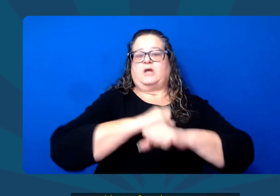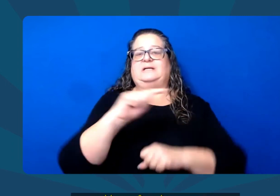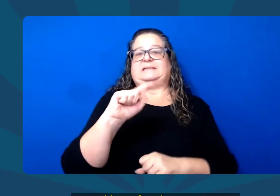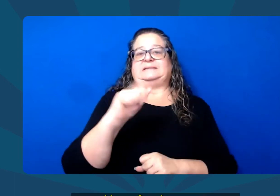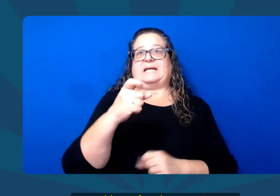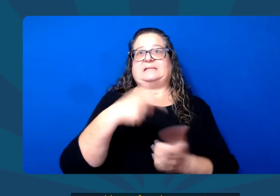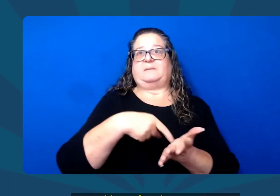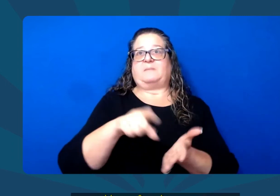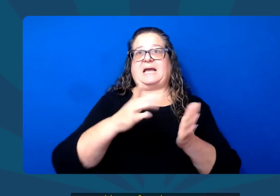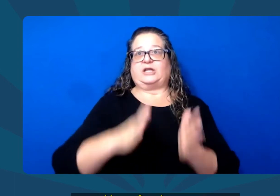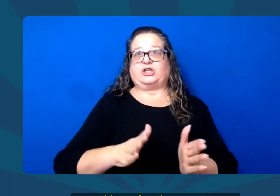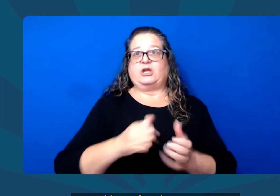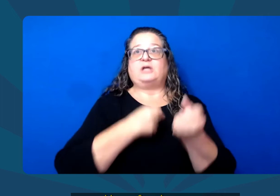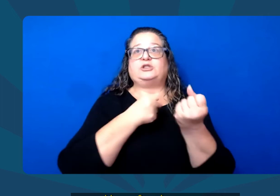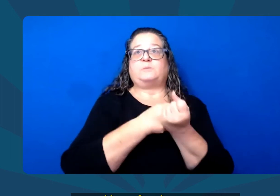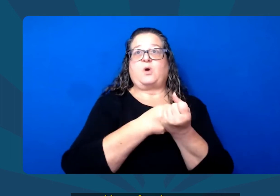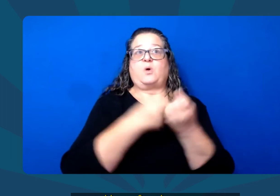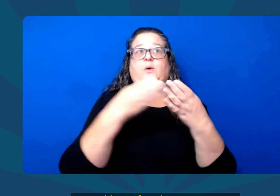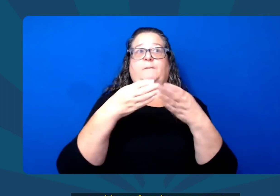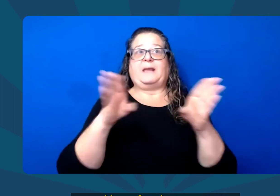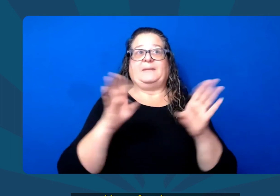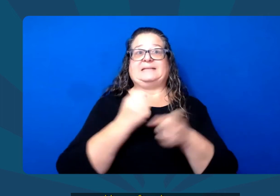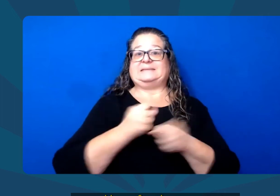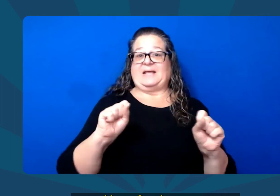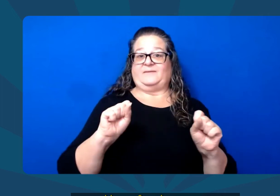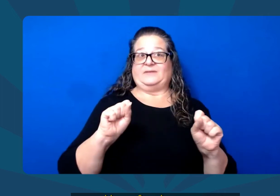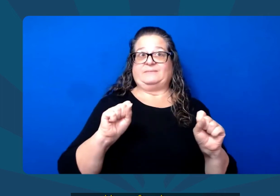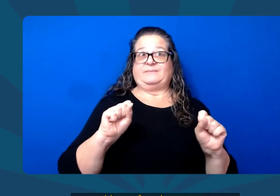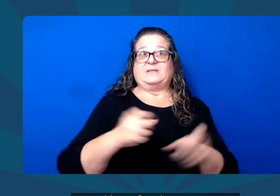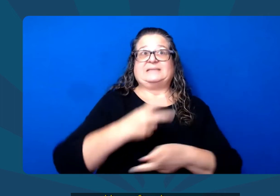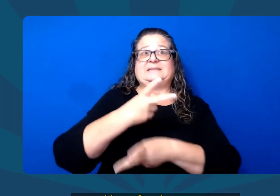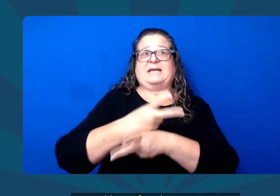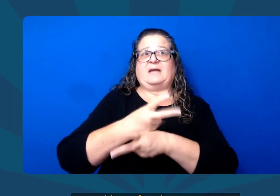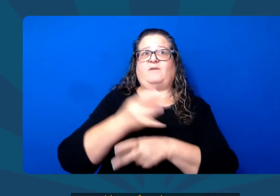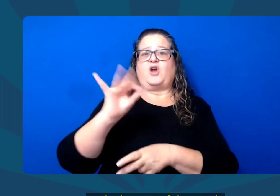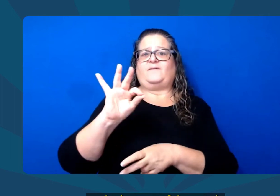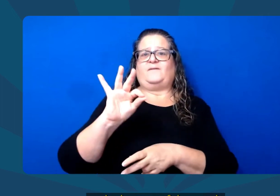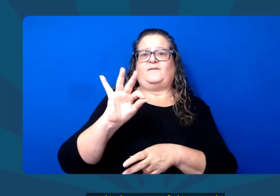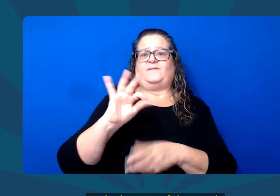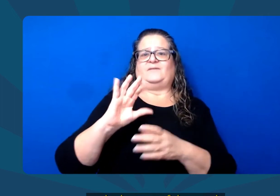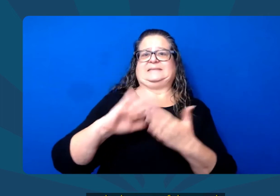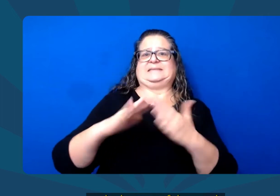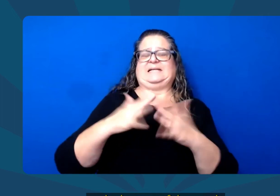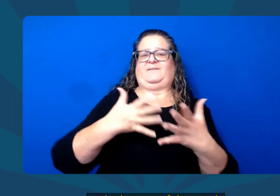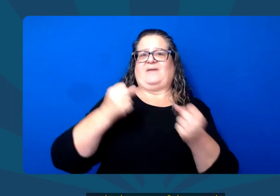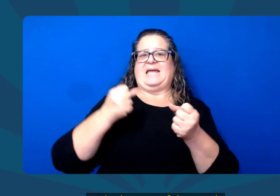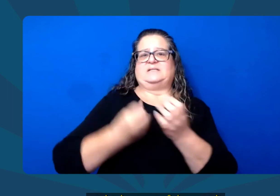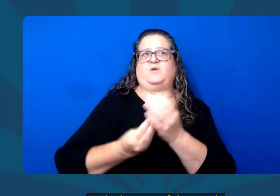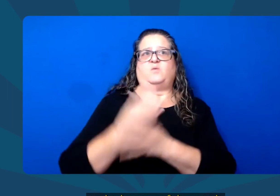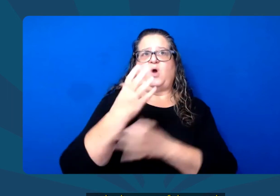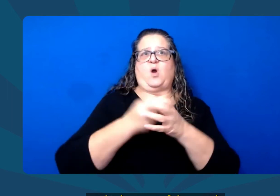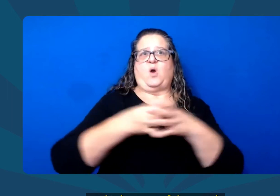And have fought to protect taxpayers, support public safety, and take care of the needs of